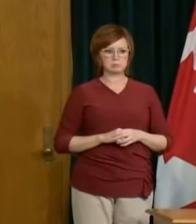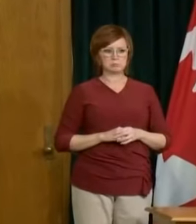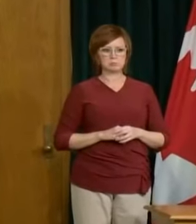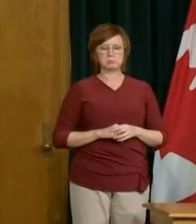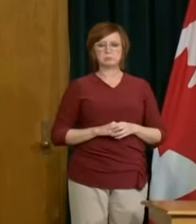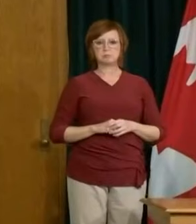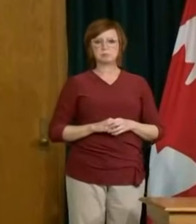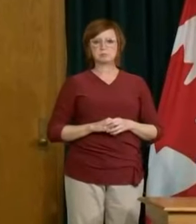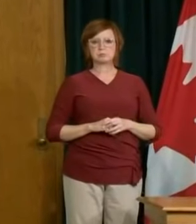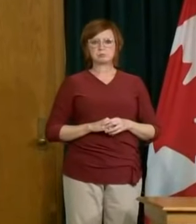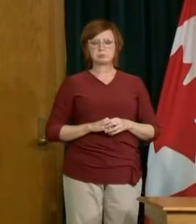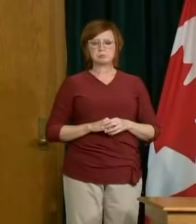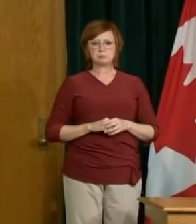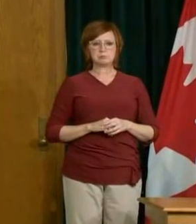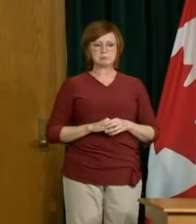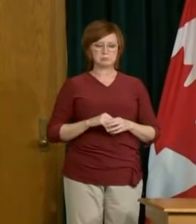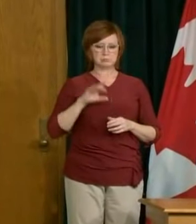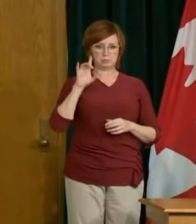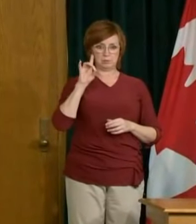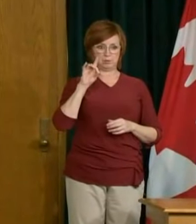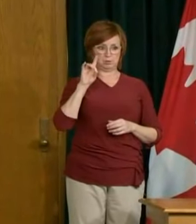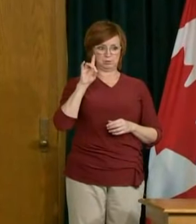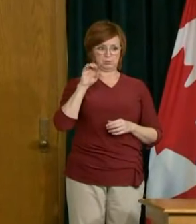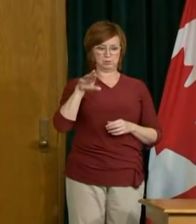can share, but again,